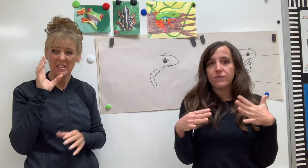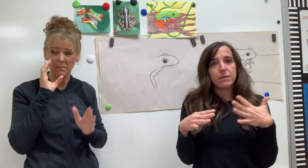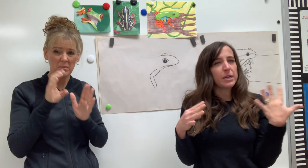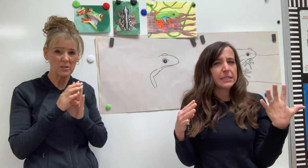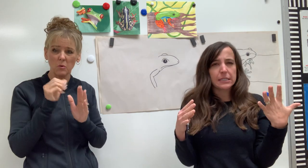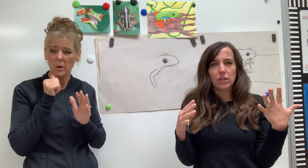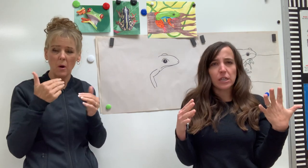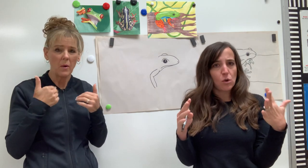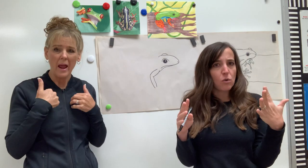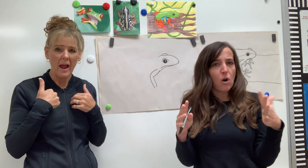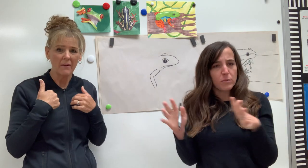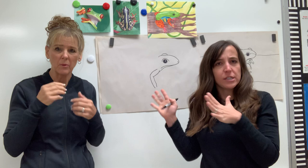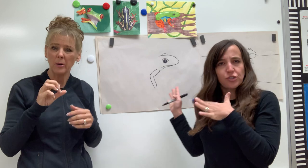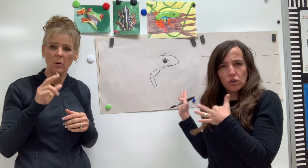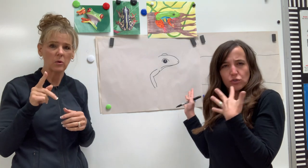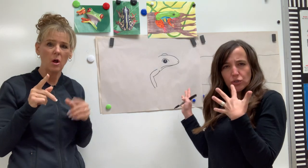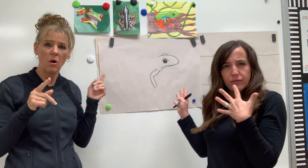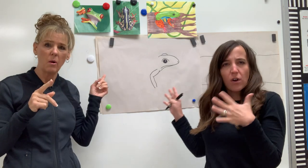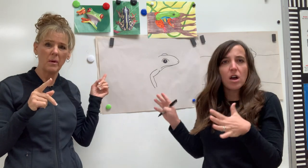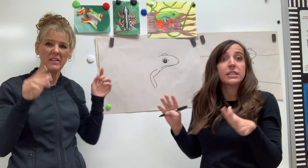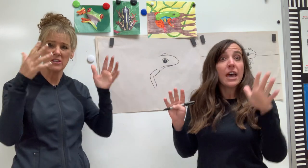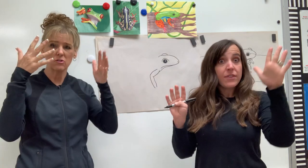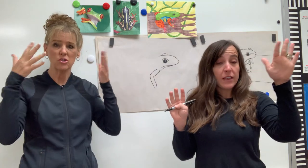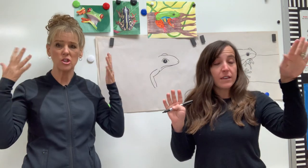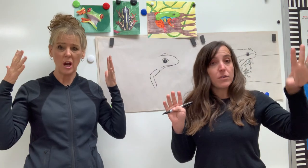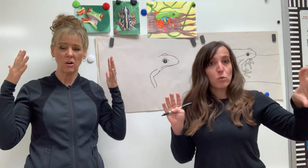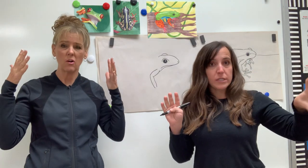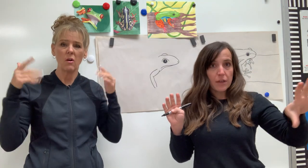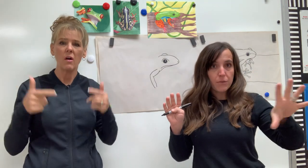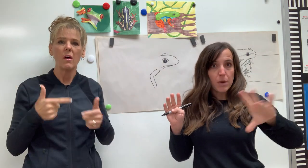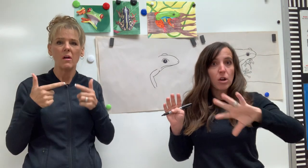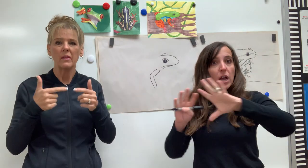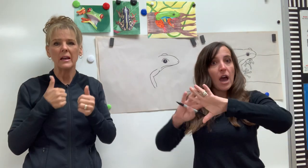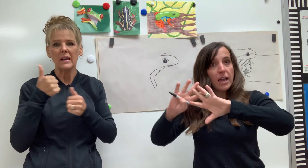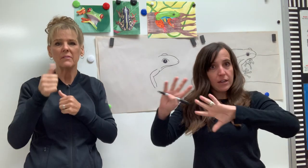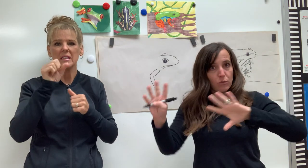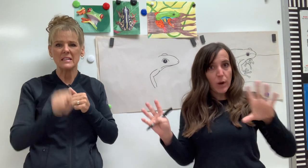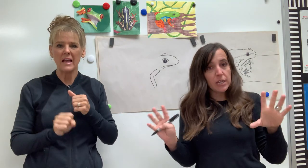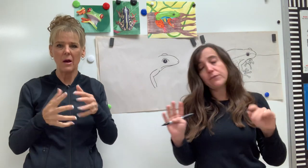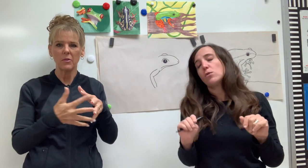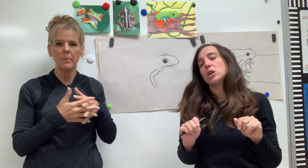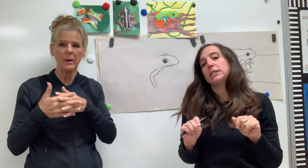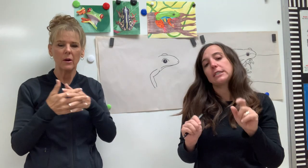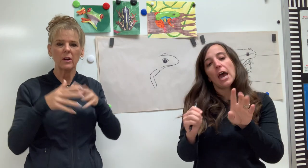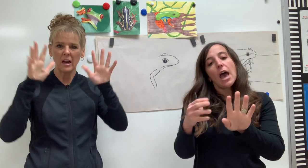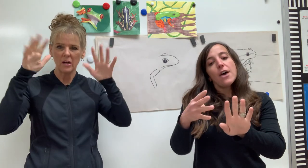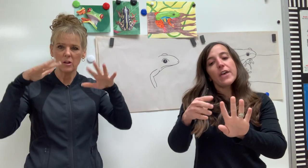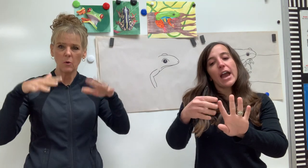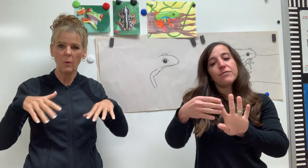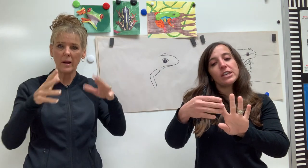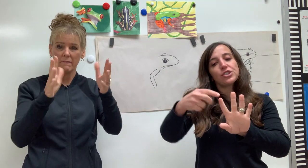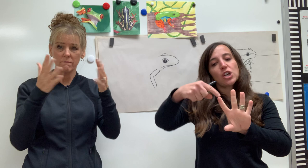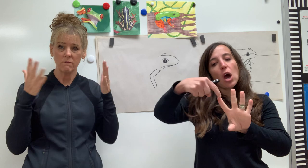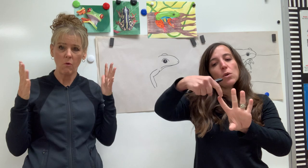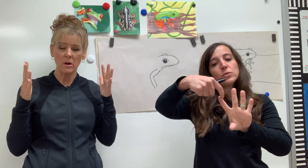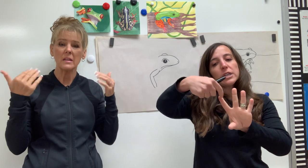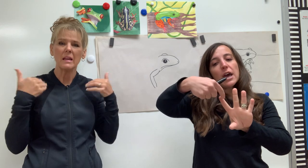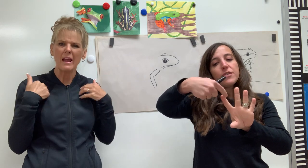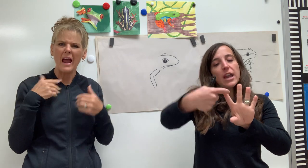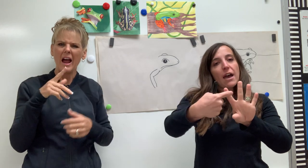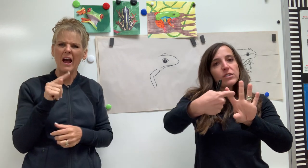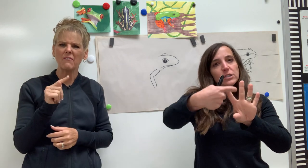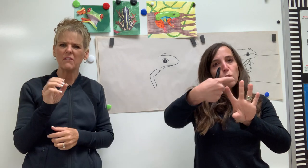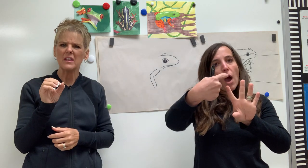don't have them necessarily in Oklahoma, these jungle tree frogs. They live in more South America and in the rainforest. They have these